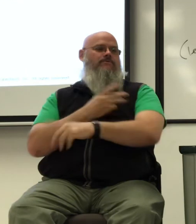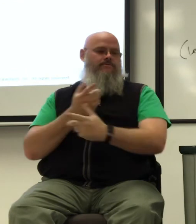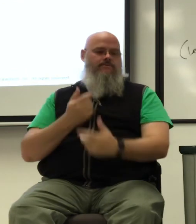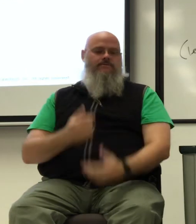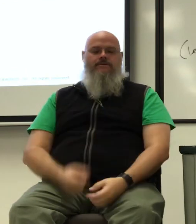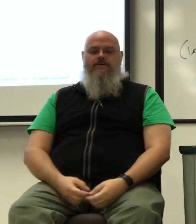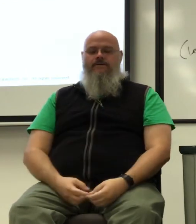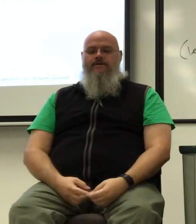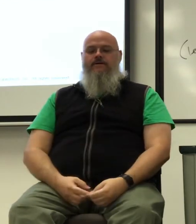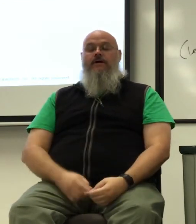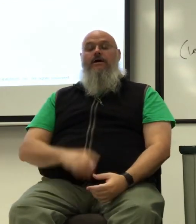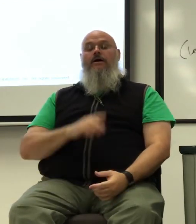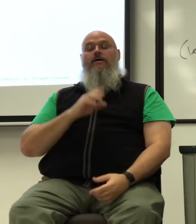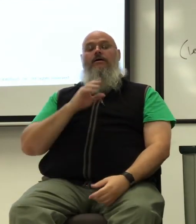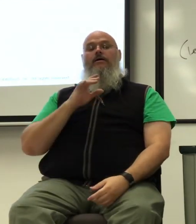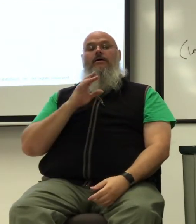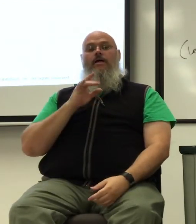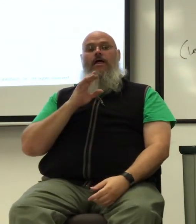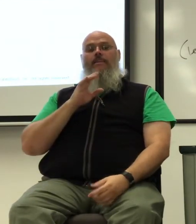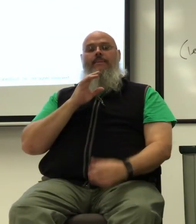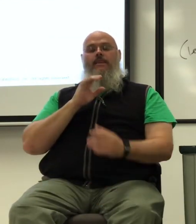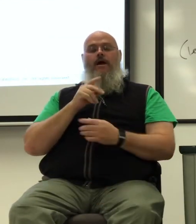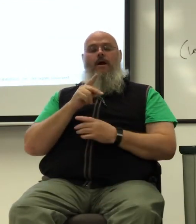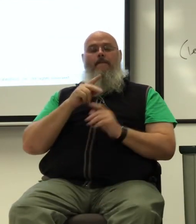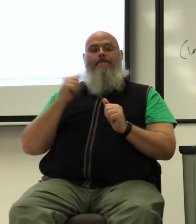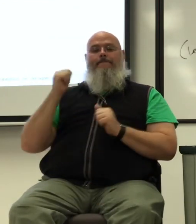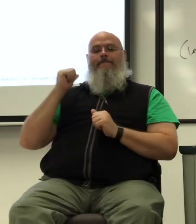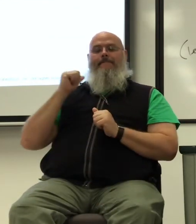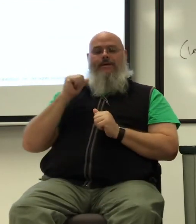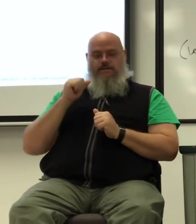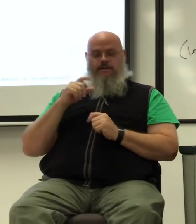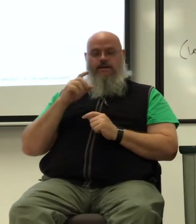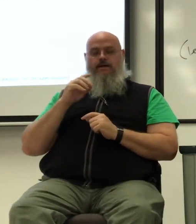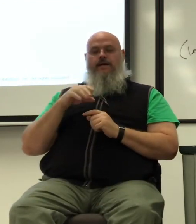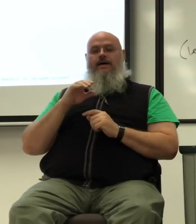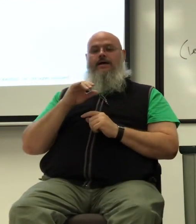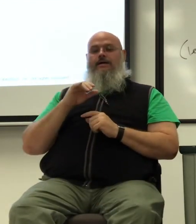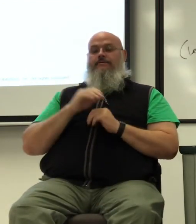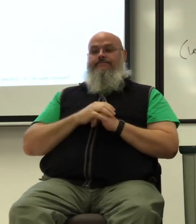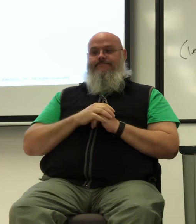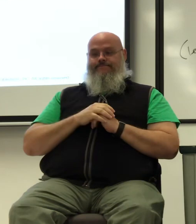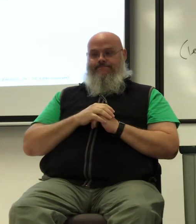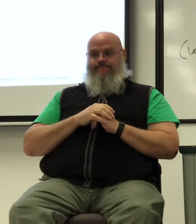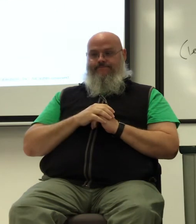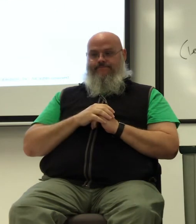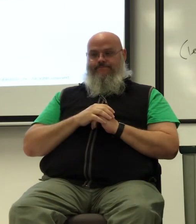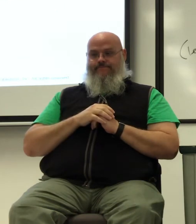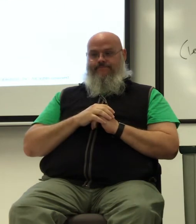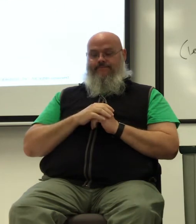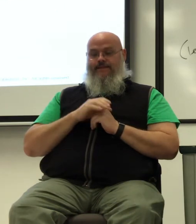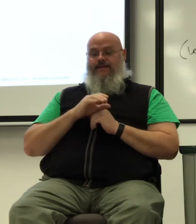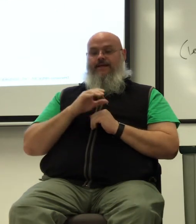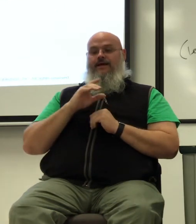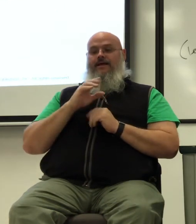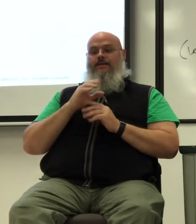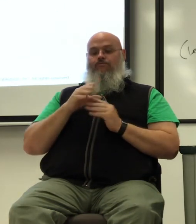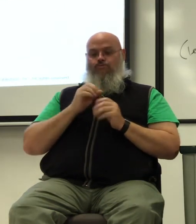know, okay, that's the posterior cricoarytenoid. It's innervated by the inferior laryngeal nerve.